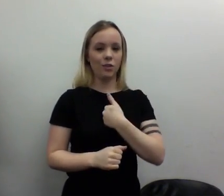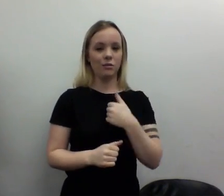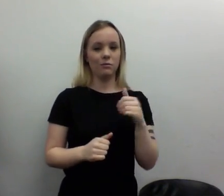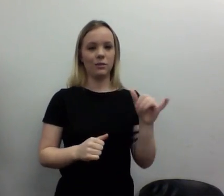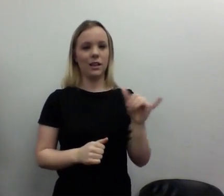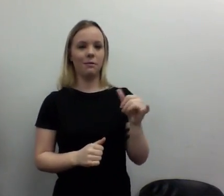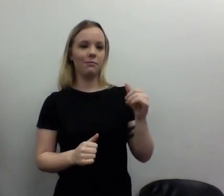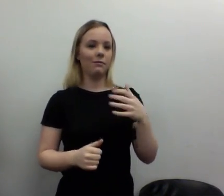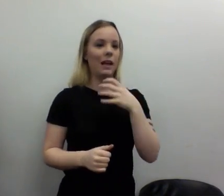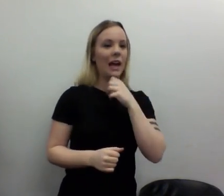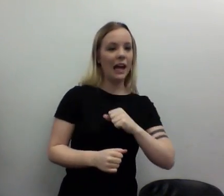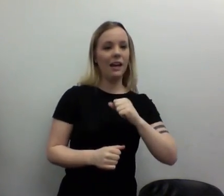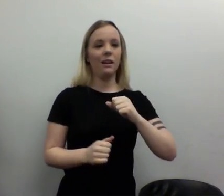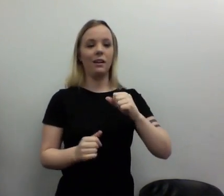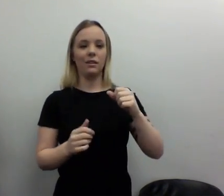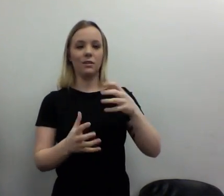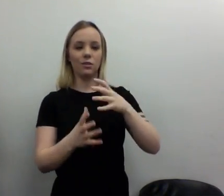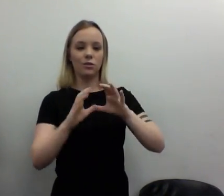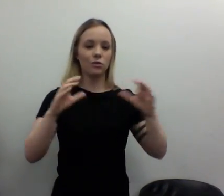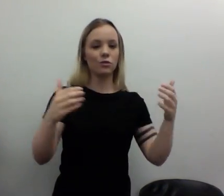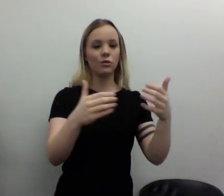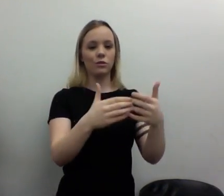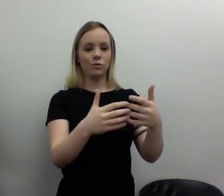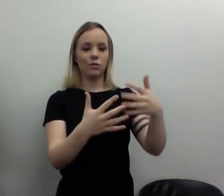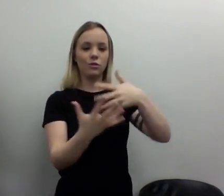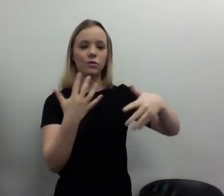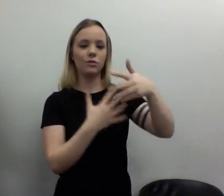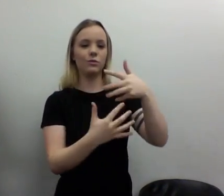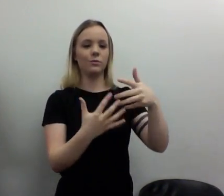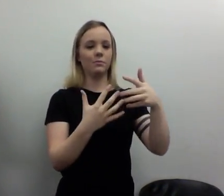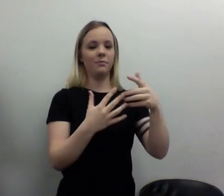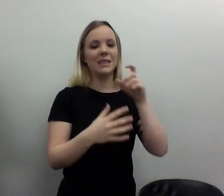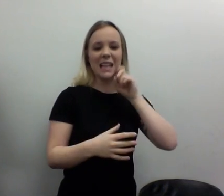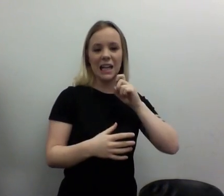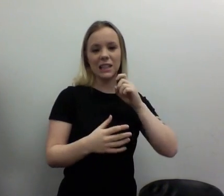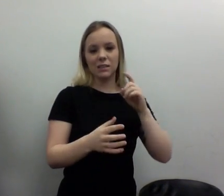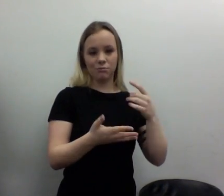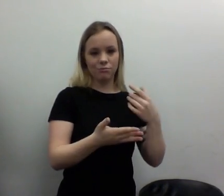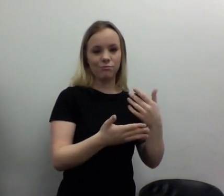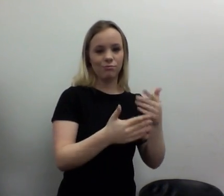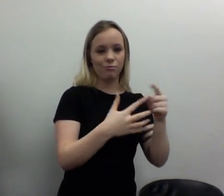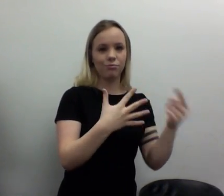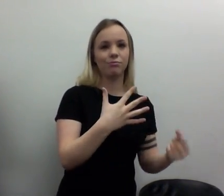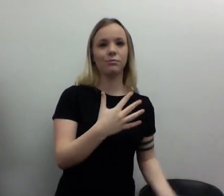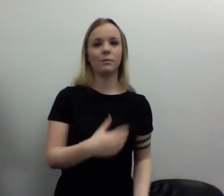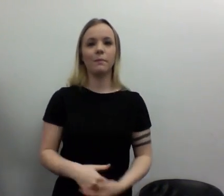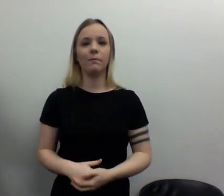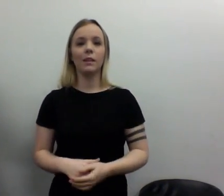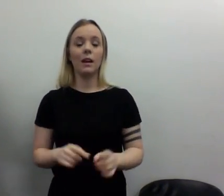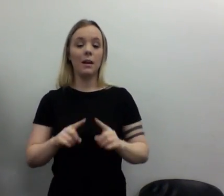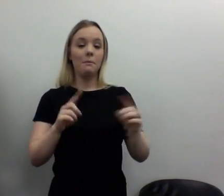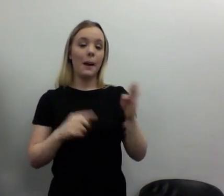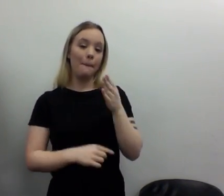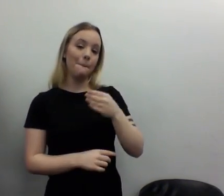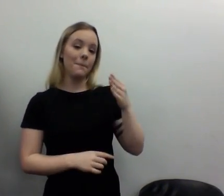able to use victim data to also tell us about offenders. But the Baltimore data and some data that's from St. Louis,